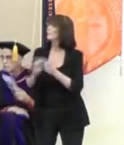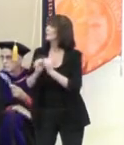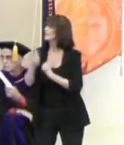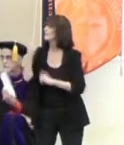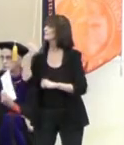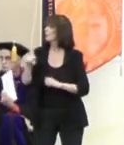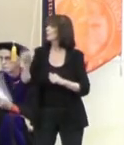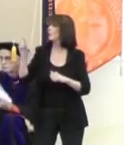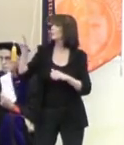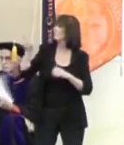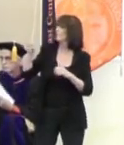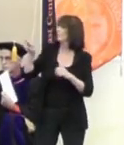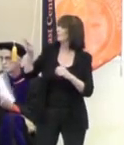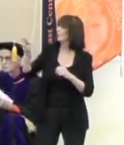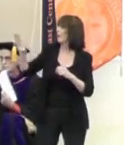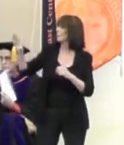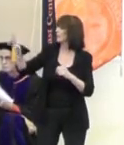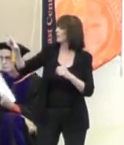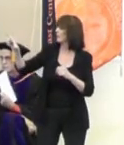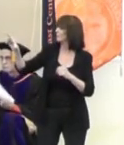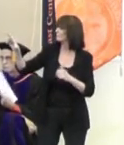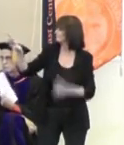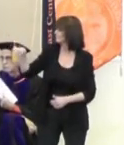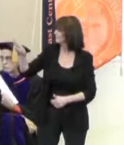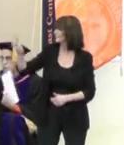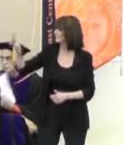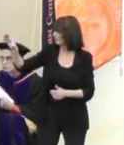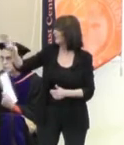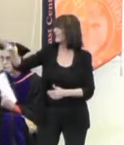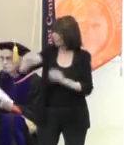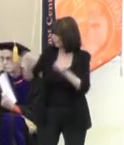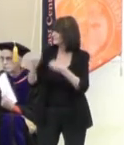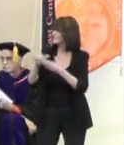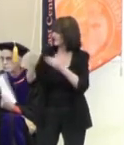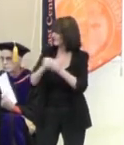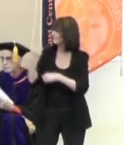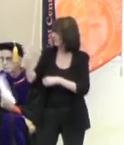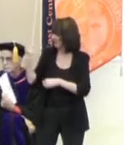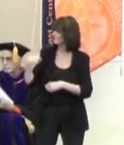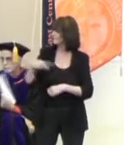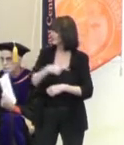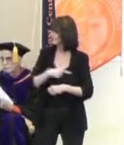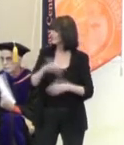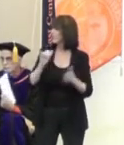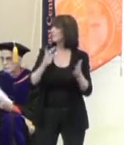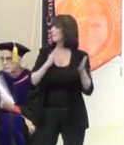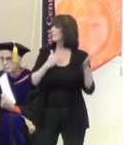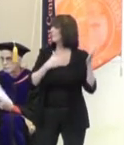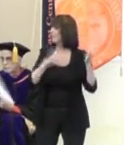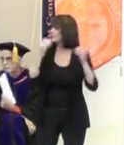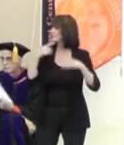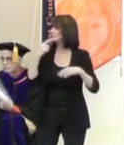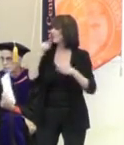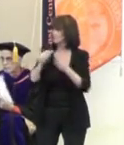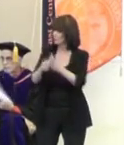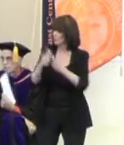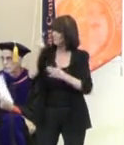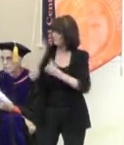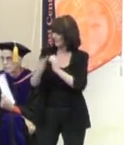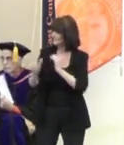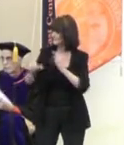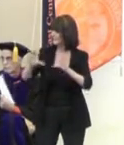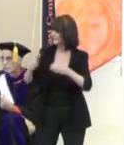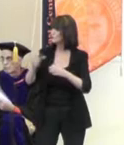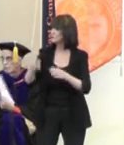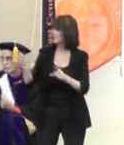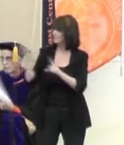year. Five of us. My opponent said that was a requirement to pass the course, you had to